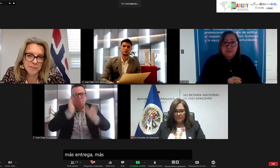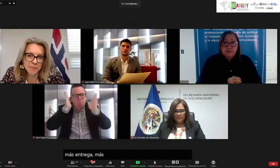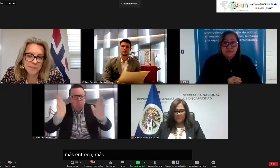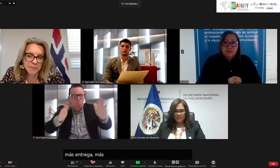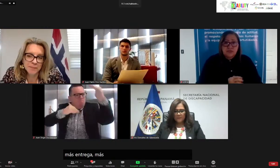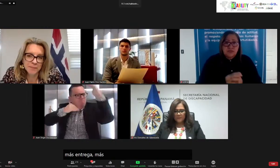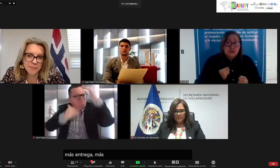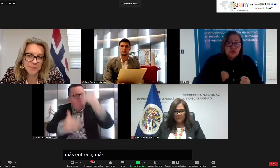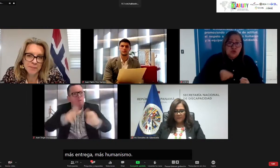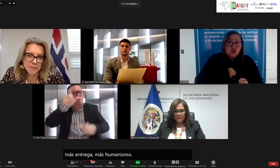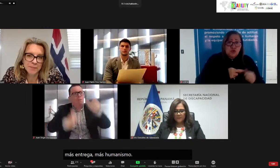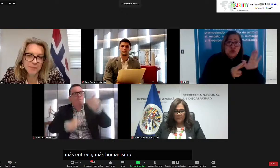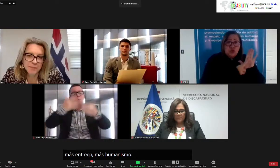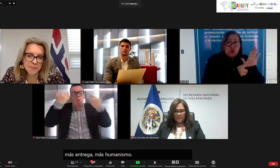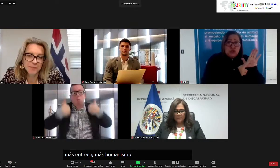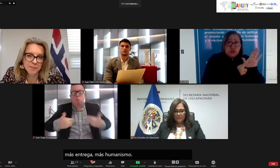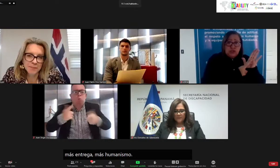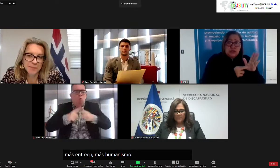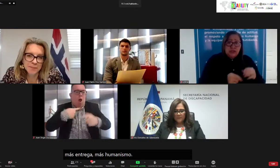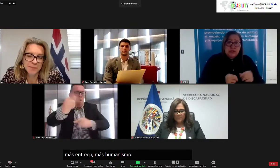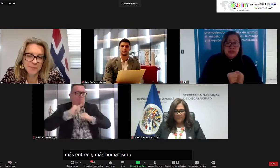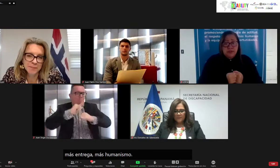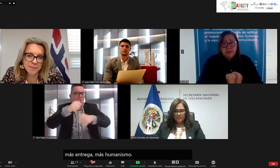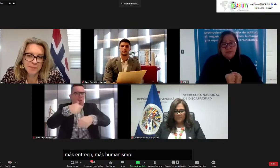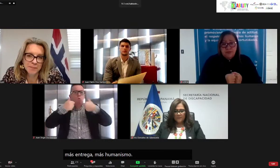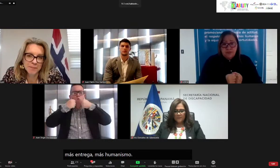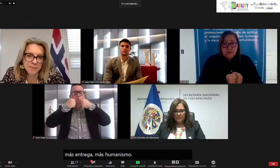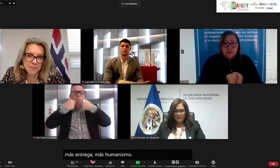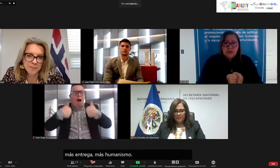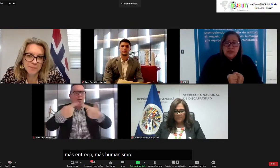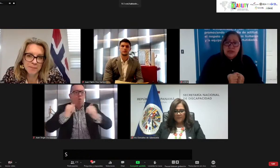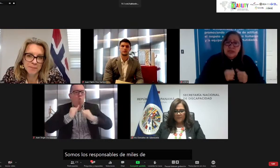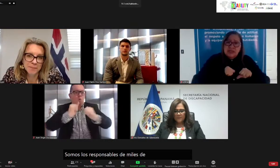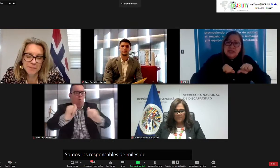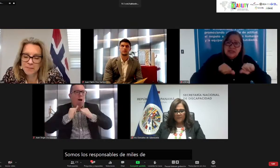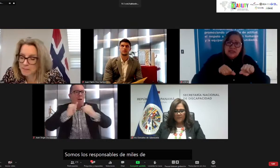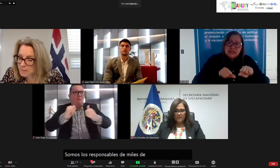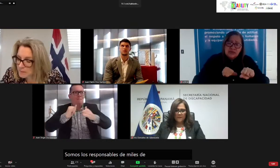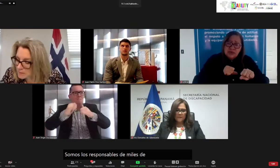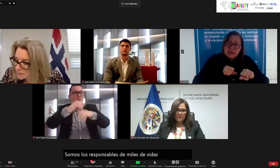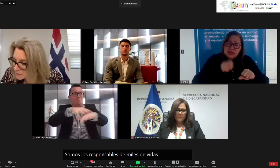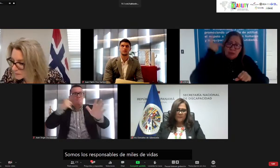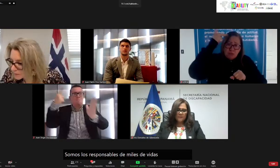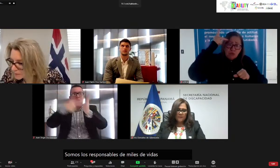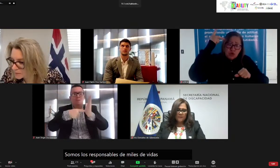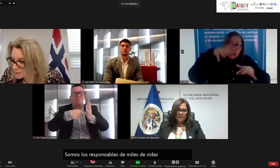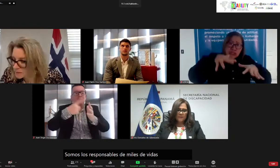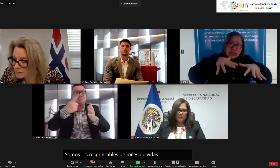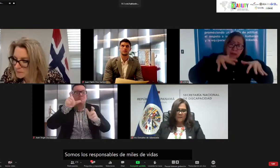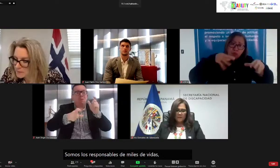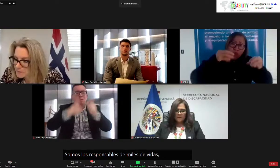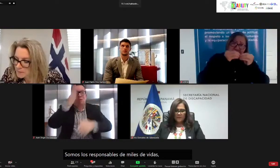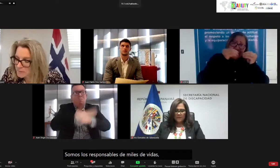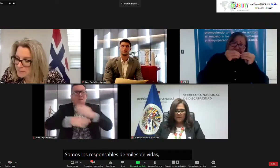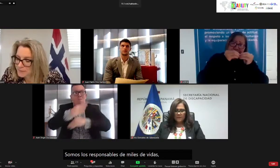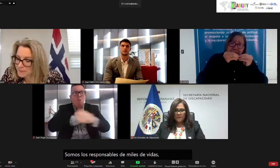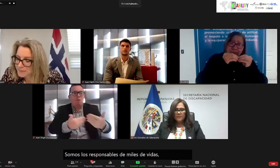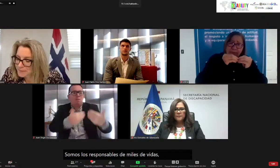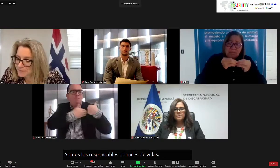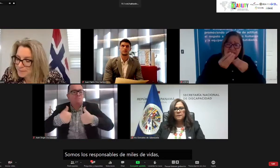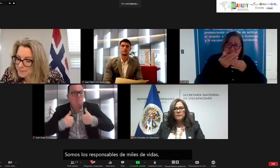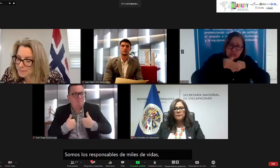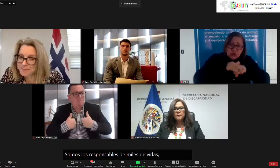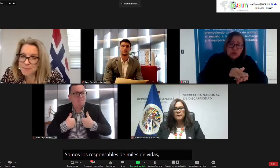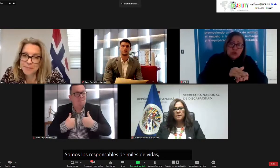and more caring we are responsible for thousands of lives for taking the hope of generating more